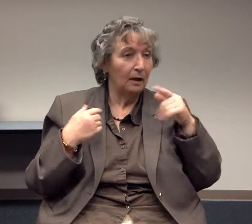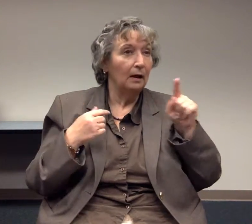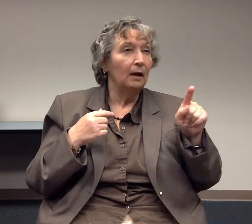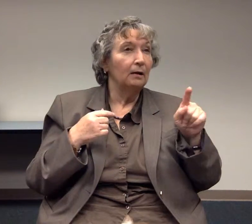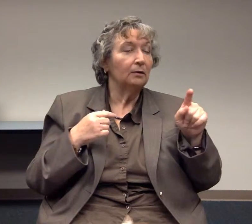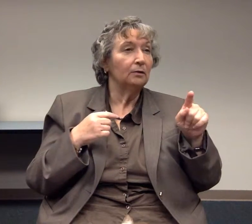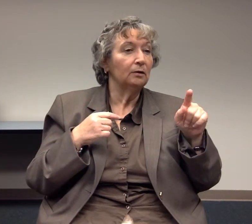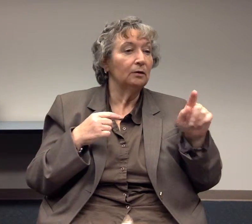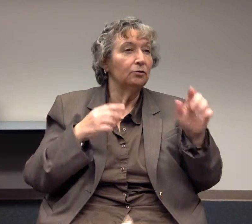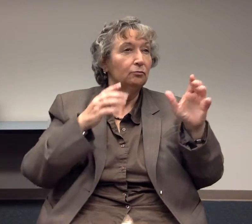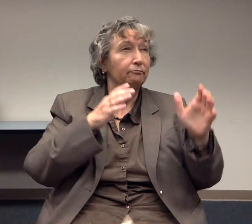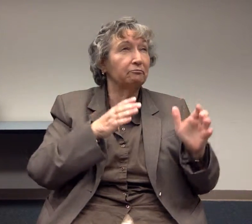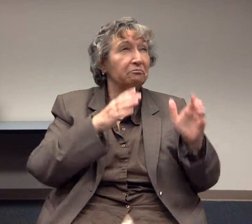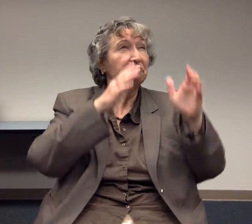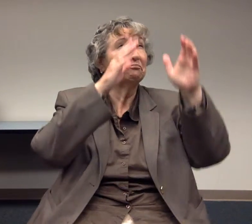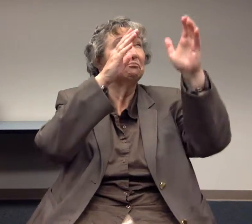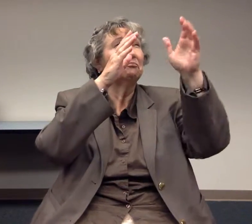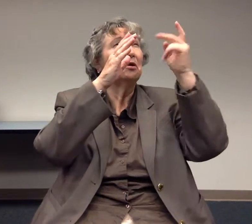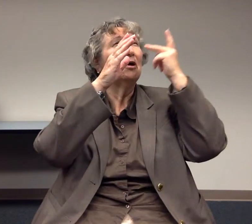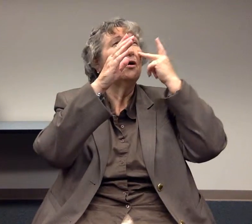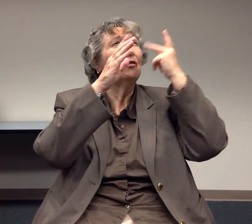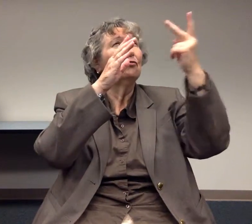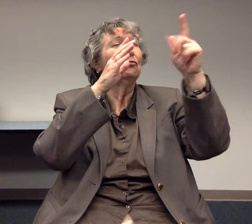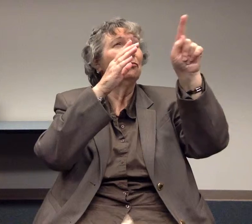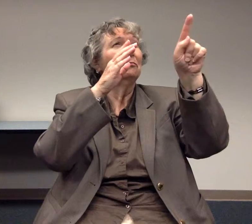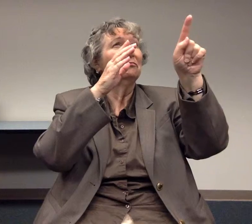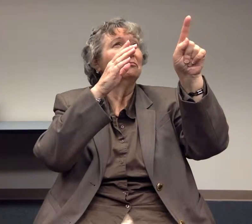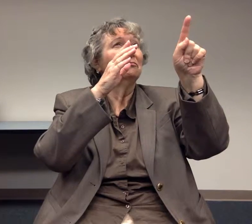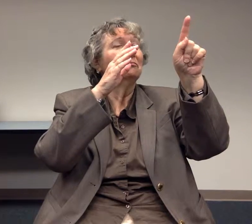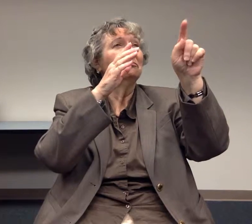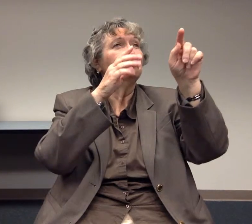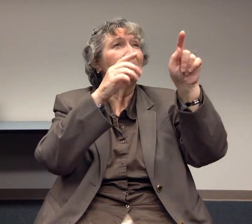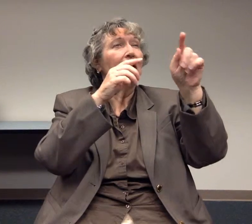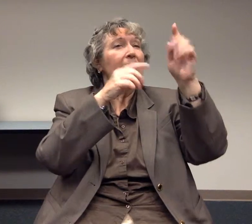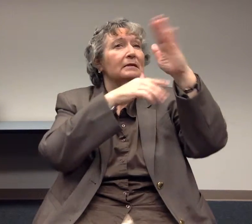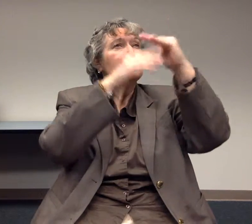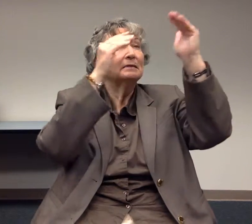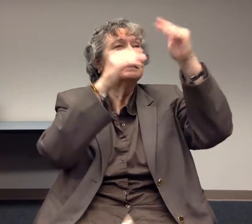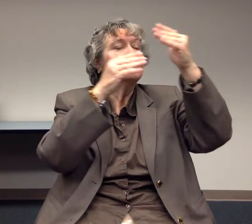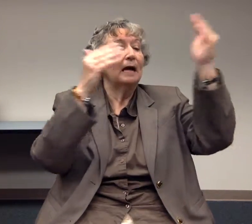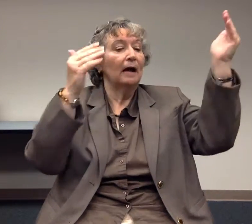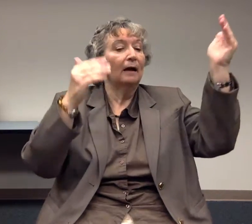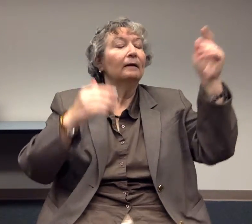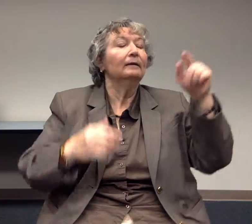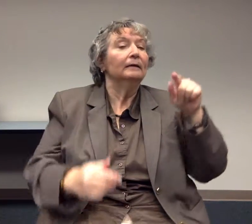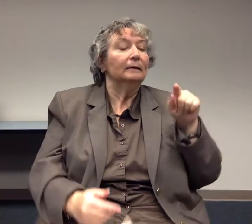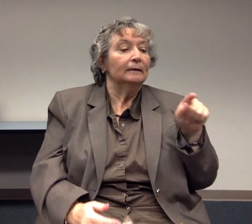the bones look like they were floating in the blue sky. Or kind of like this picture here.